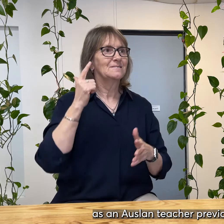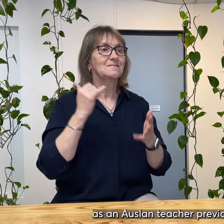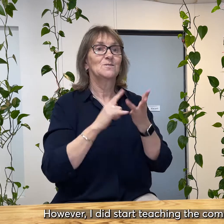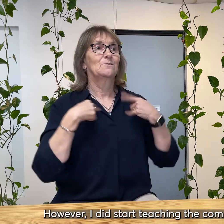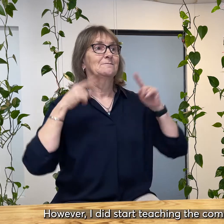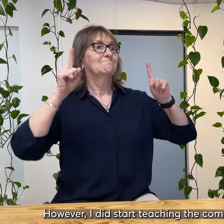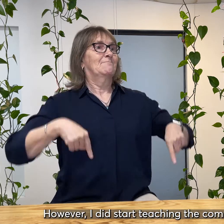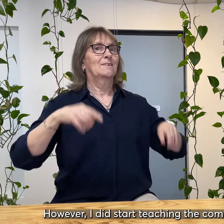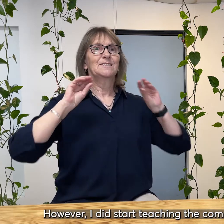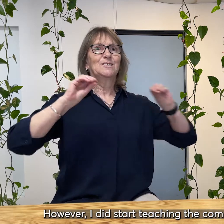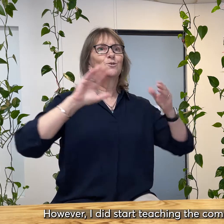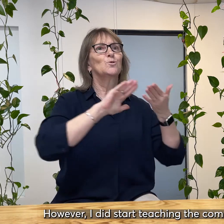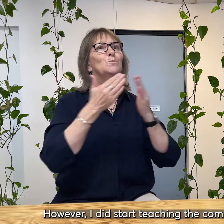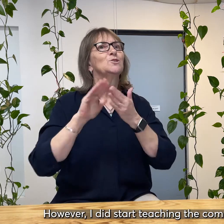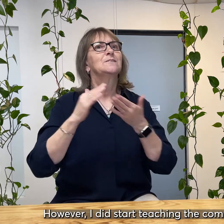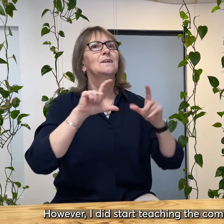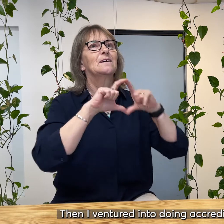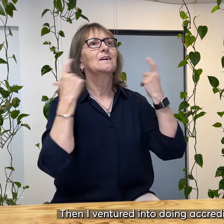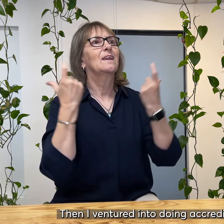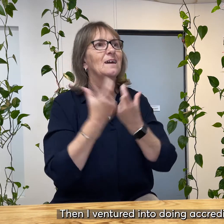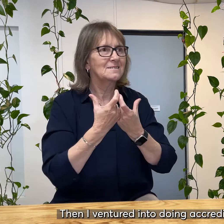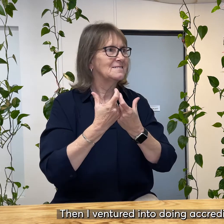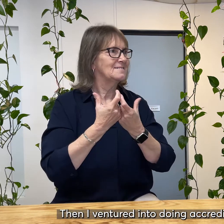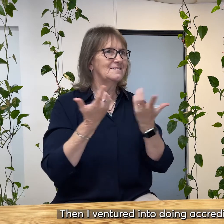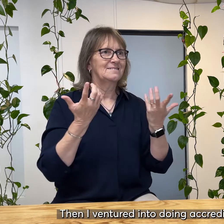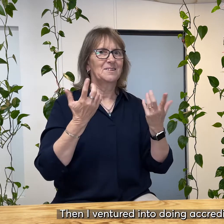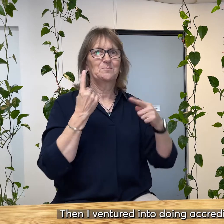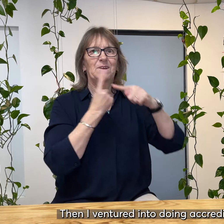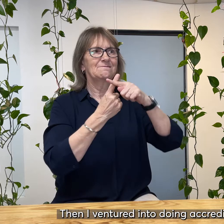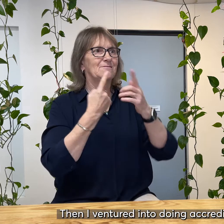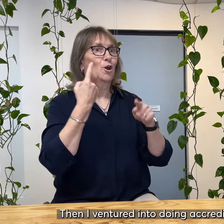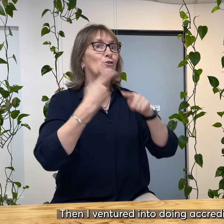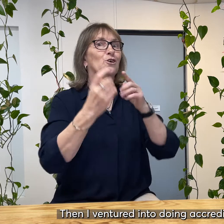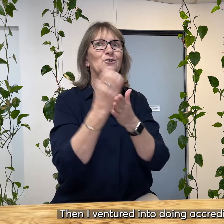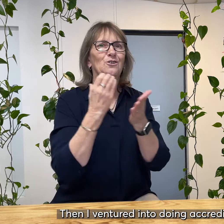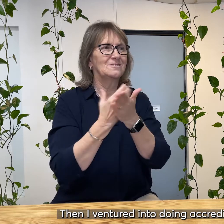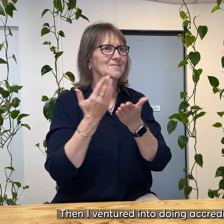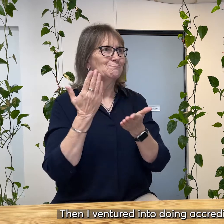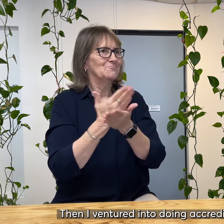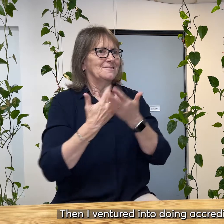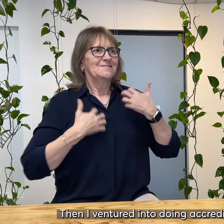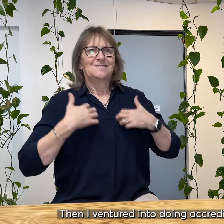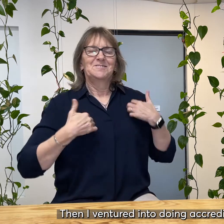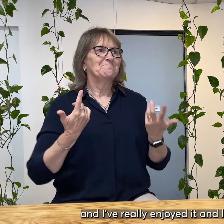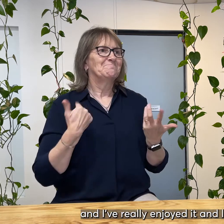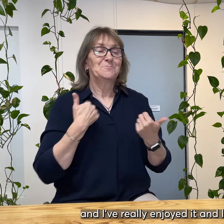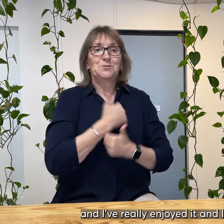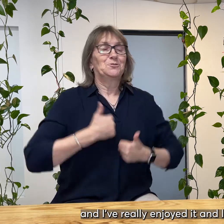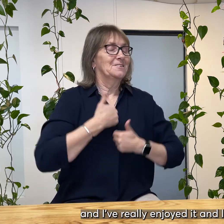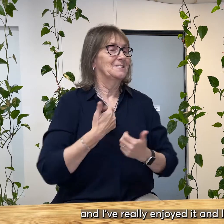I did start teaching the community classes and then I ventured to doing accredited courses, and I've really enjoyed it